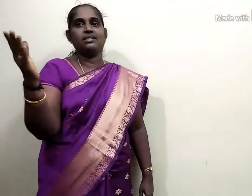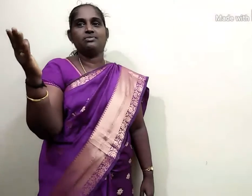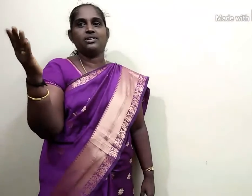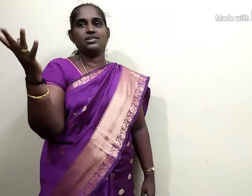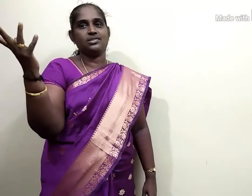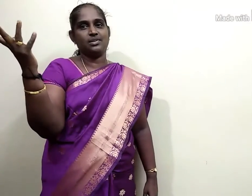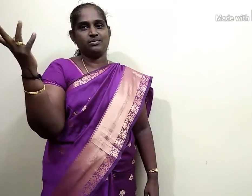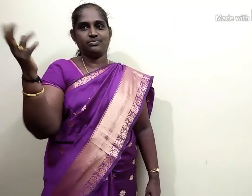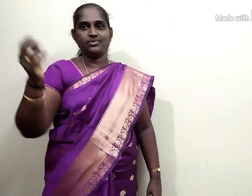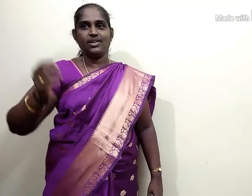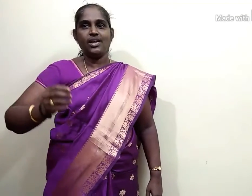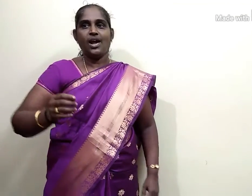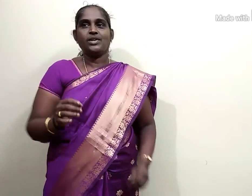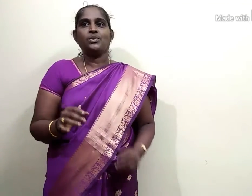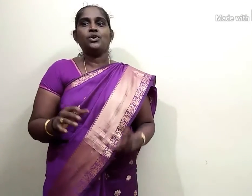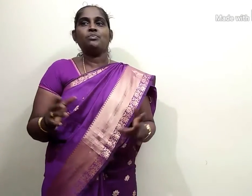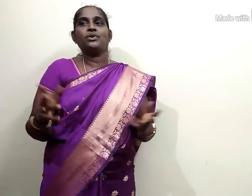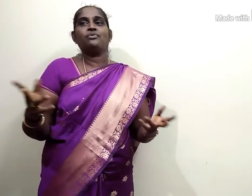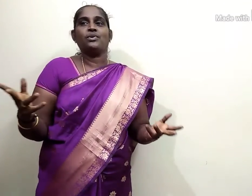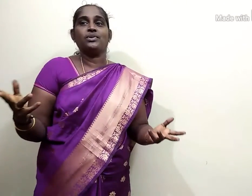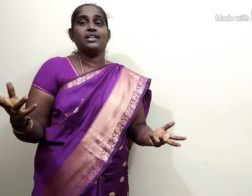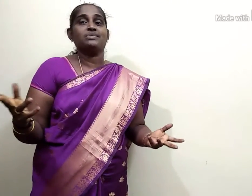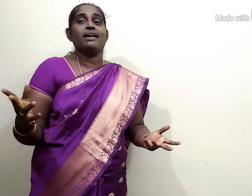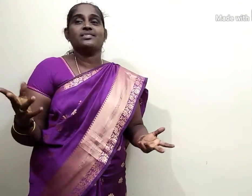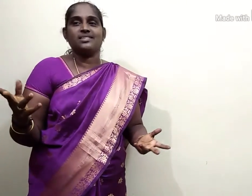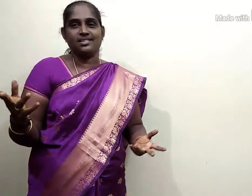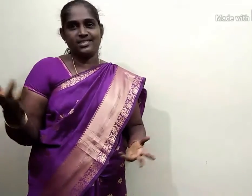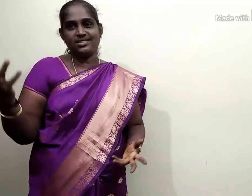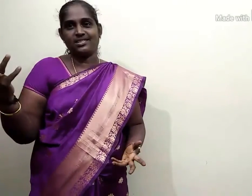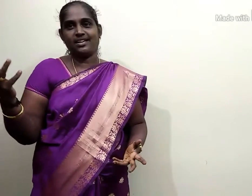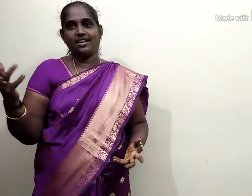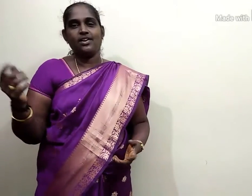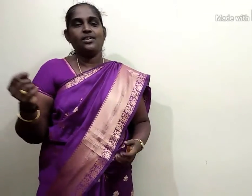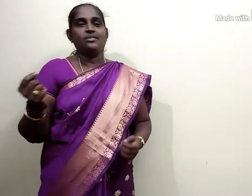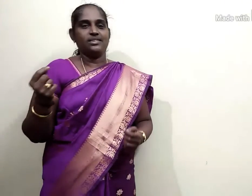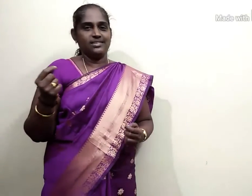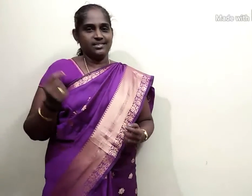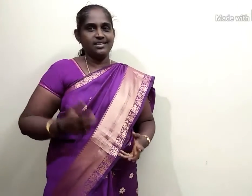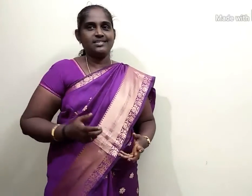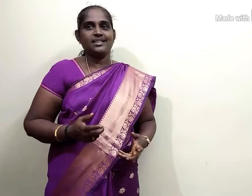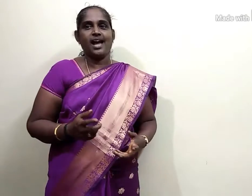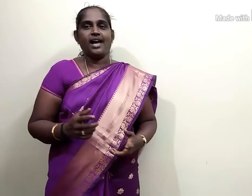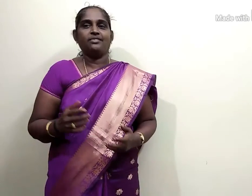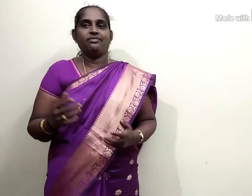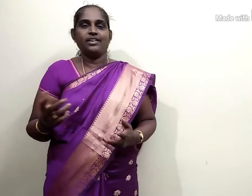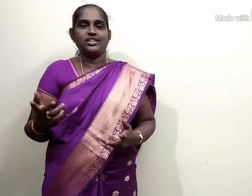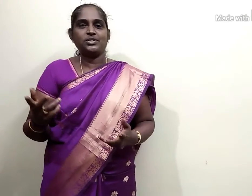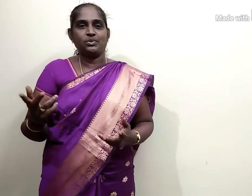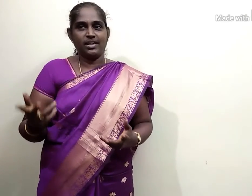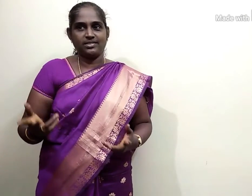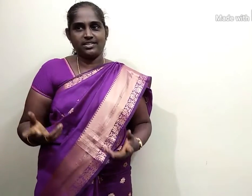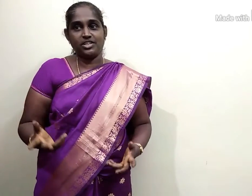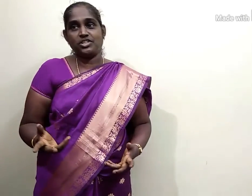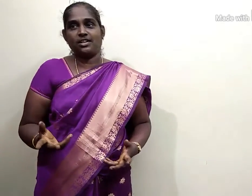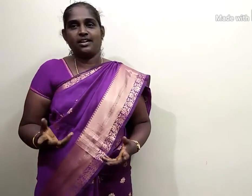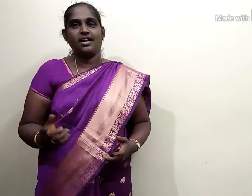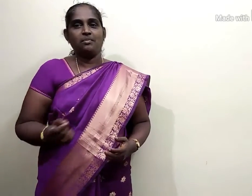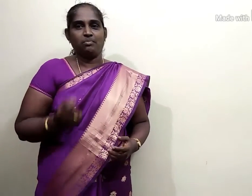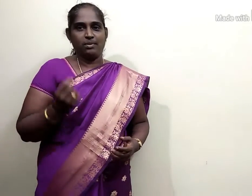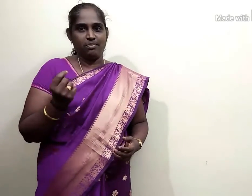of Giza. I hope you found these facts interesting. With this, I finished today's session.